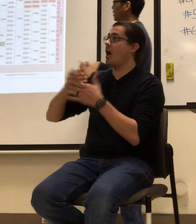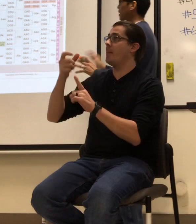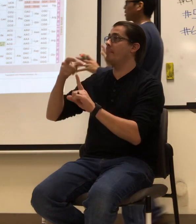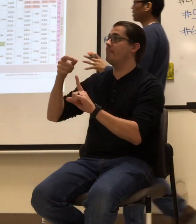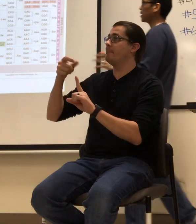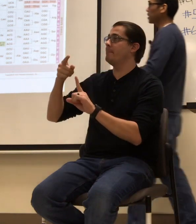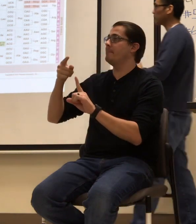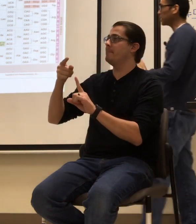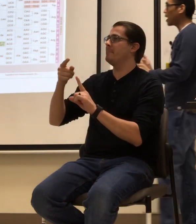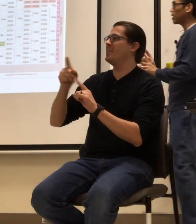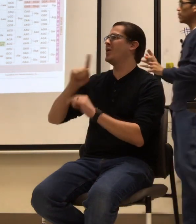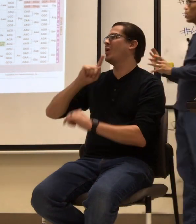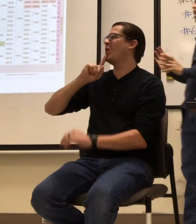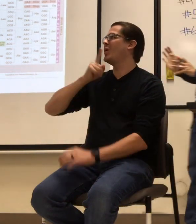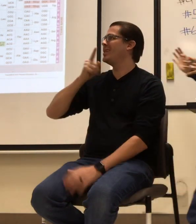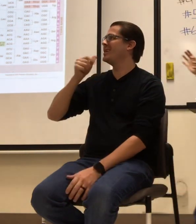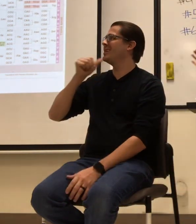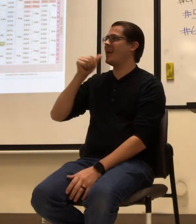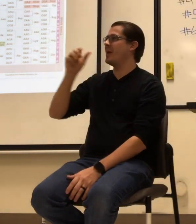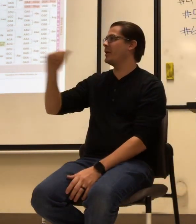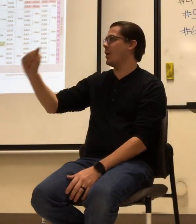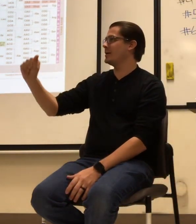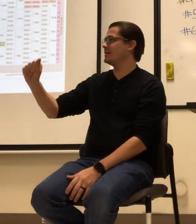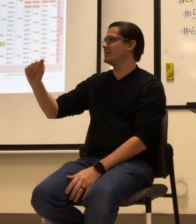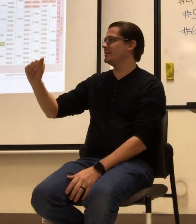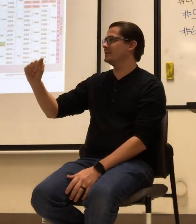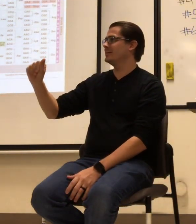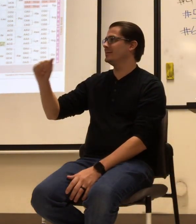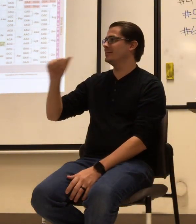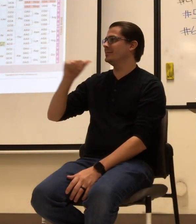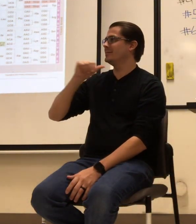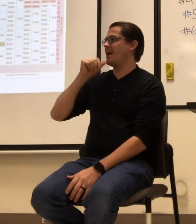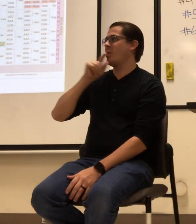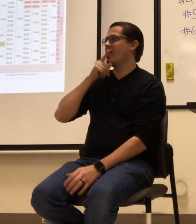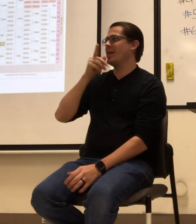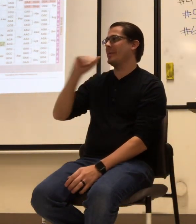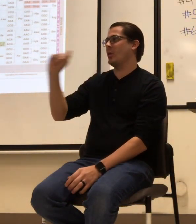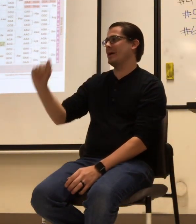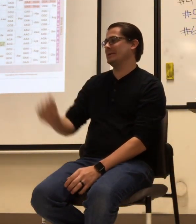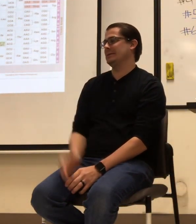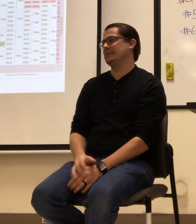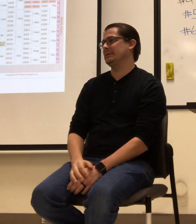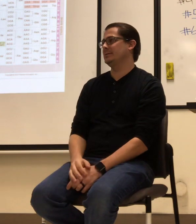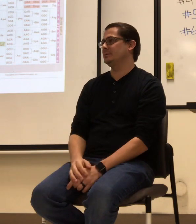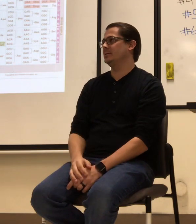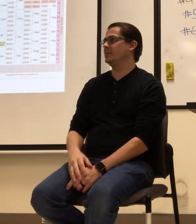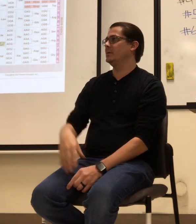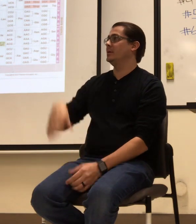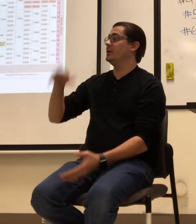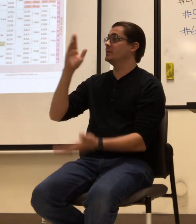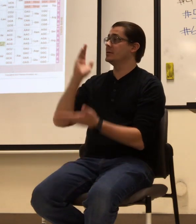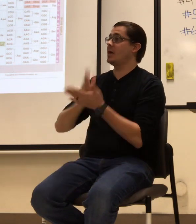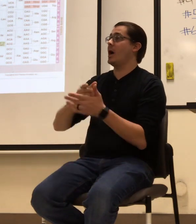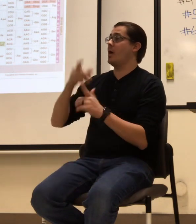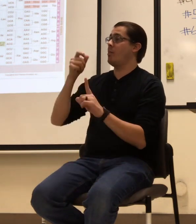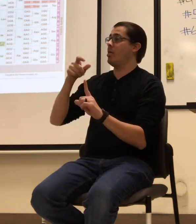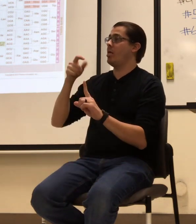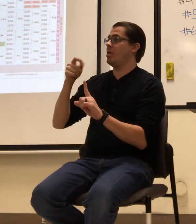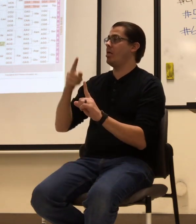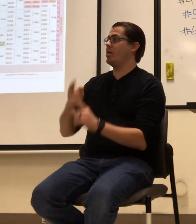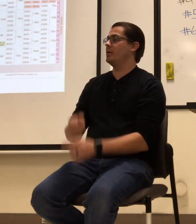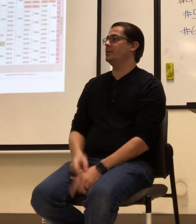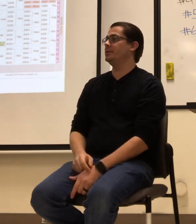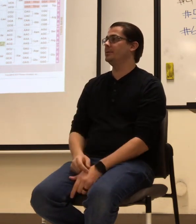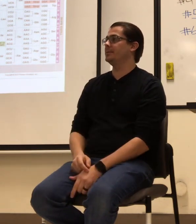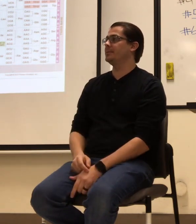Technically, it is not an amino acid. Okay, so it stopped. So